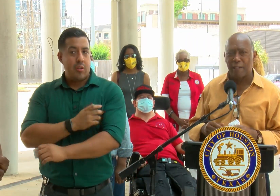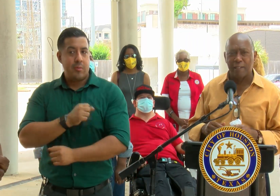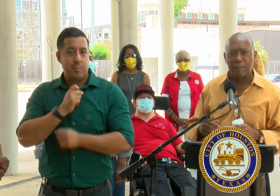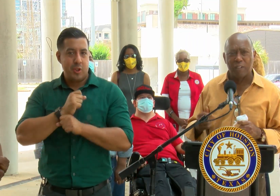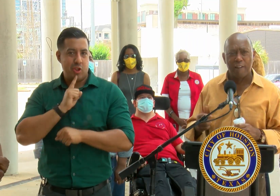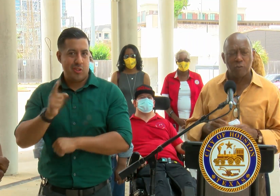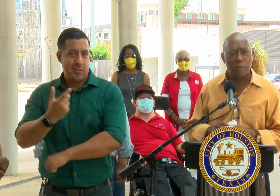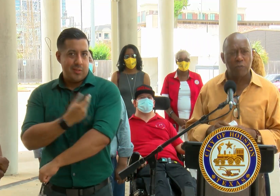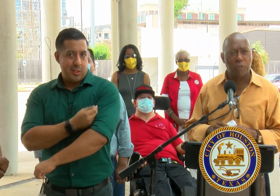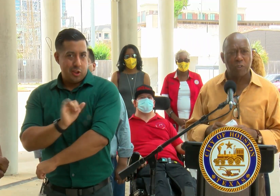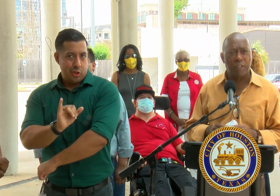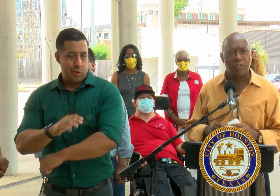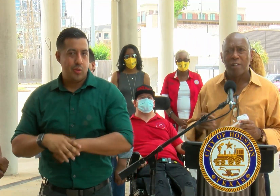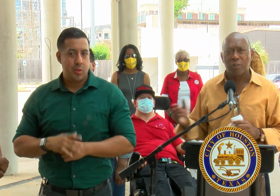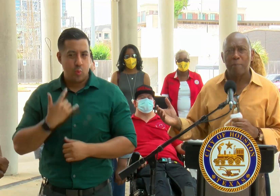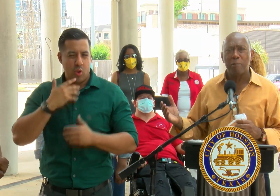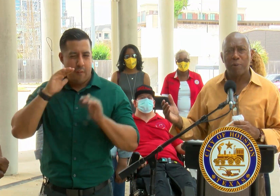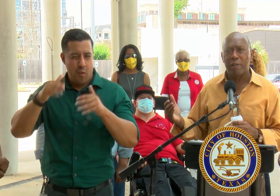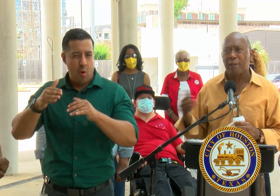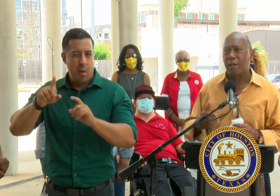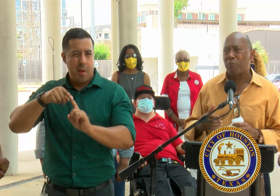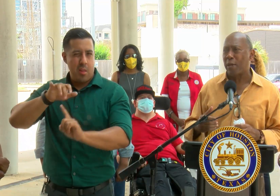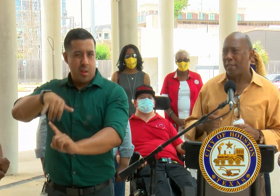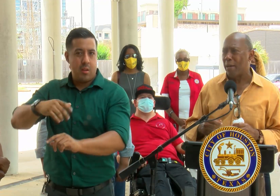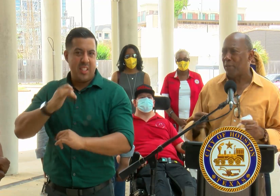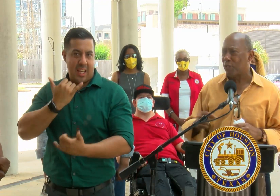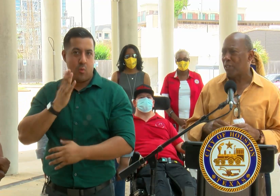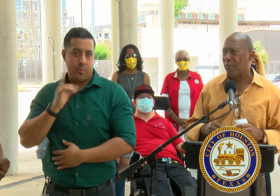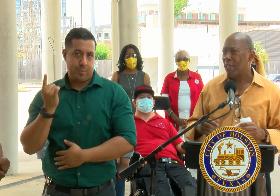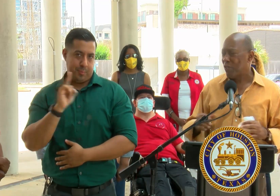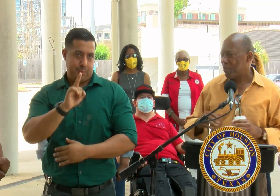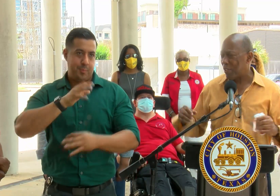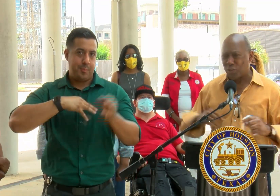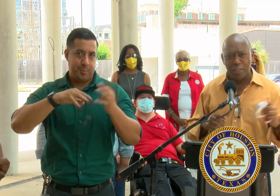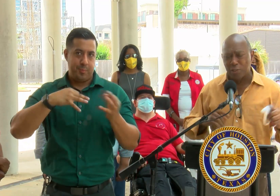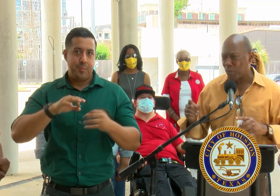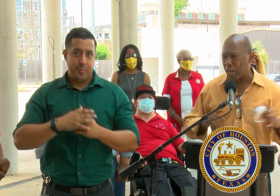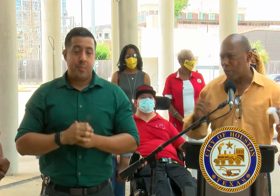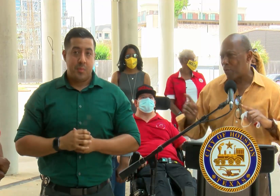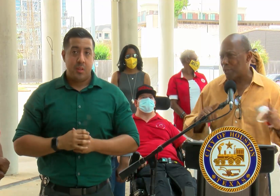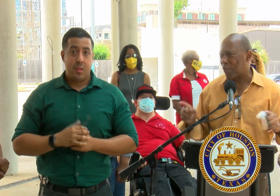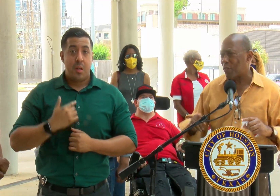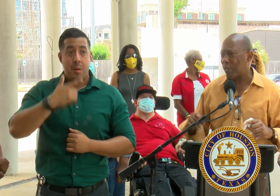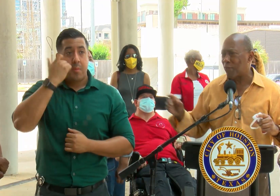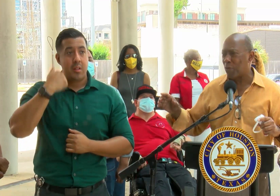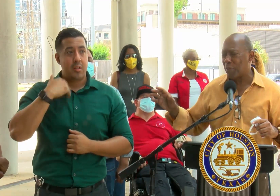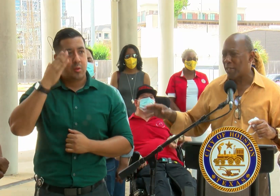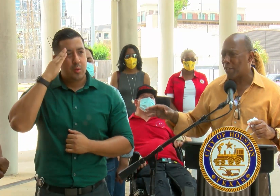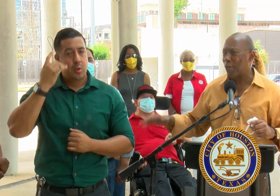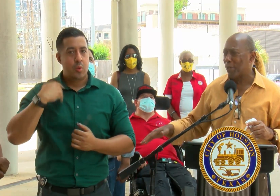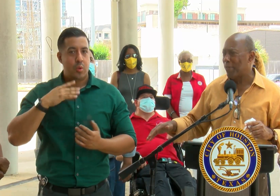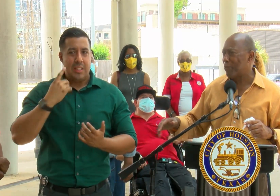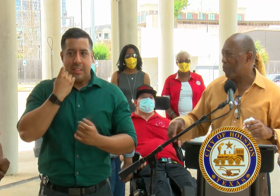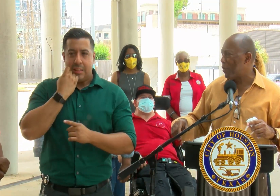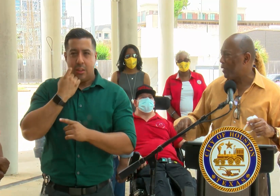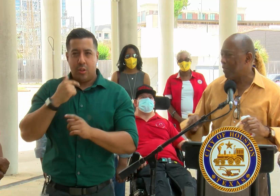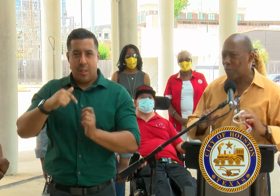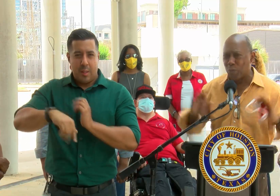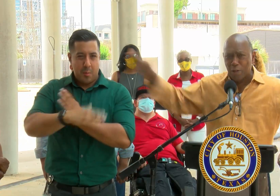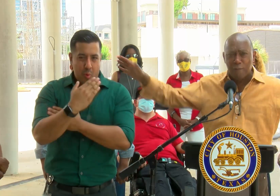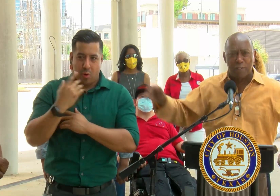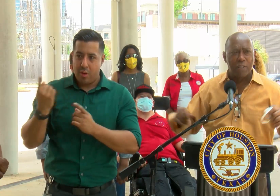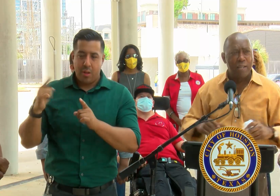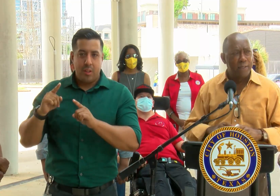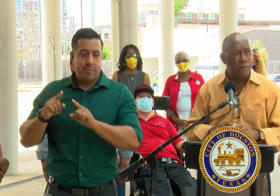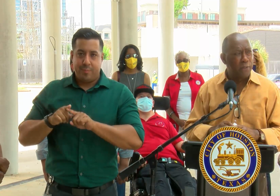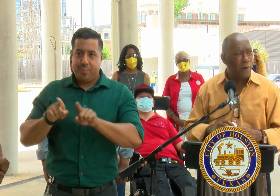vaccinated, and the Congresswoman is focused on that. So let me bring her up right now, because I know Chris Cross and we were together earlier this morning, and we